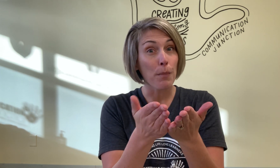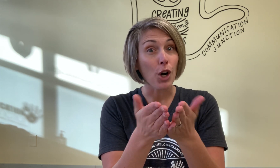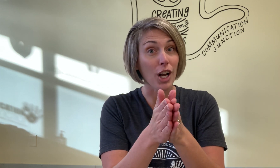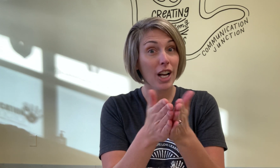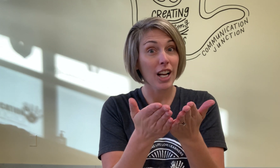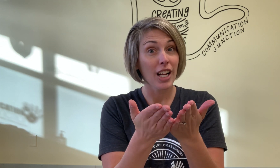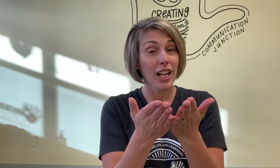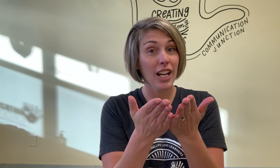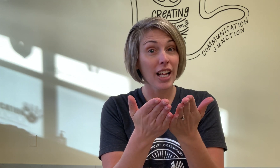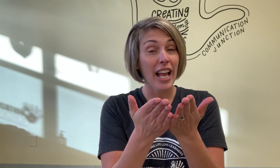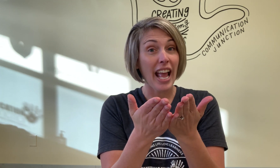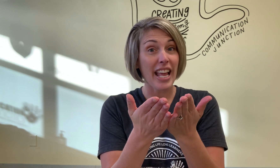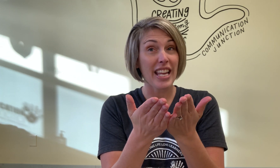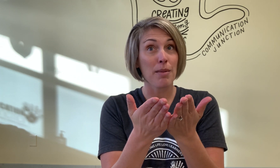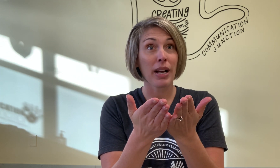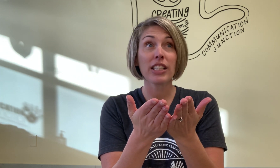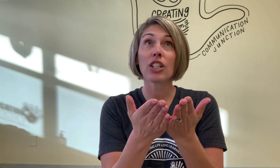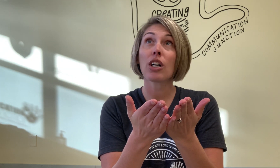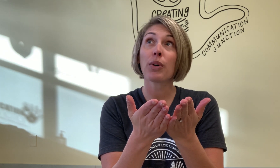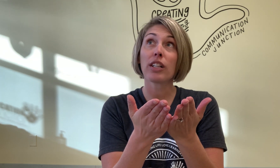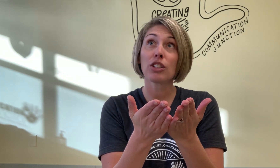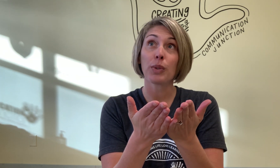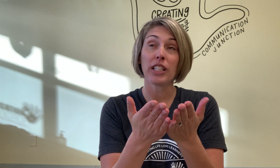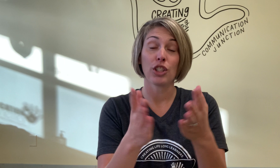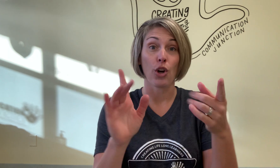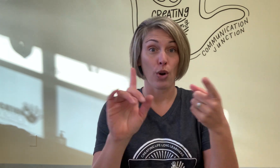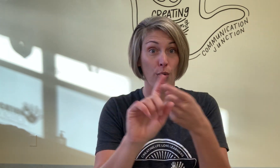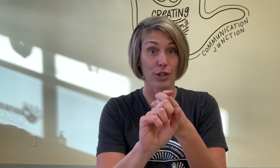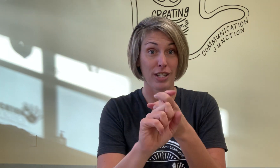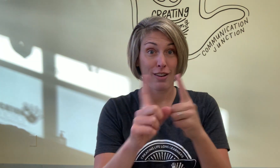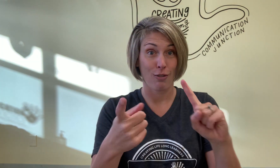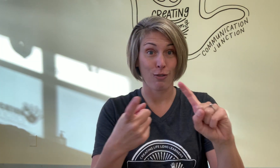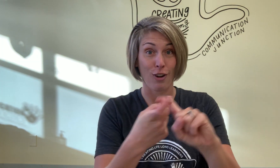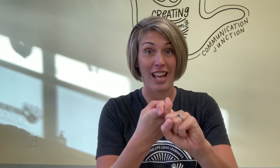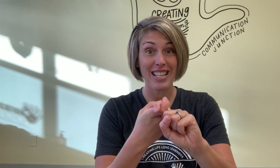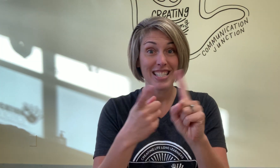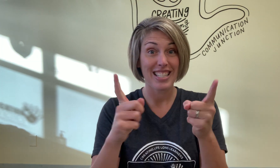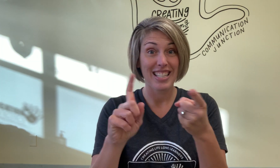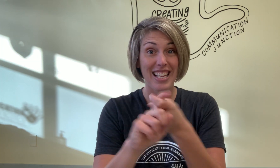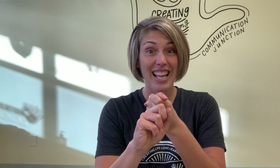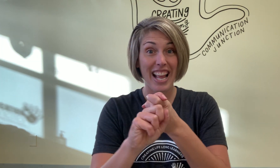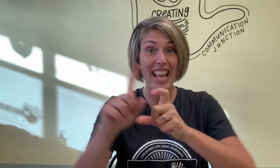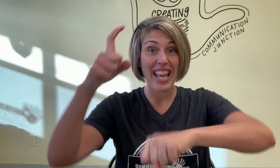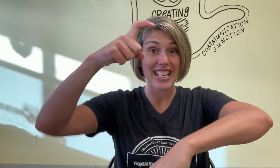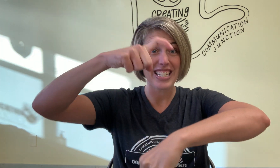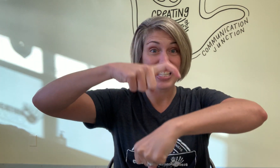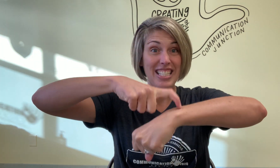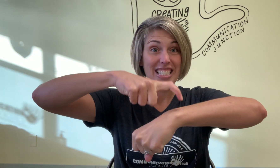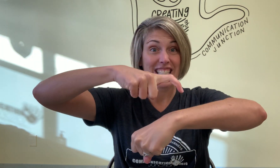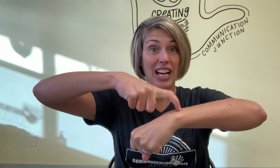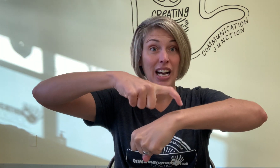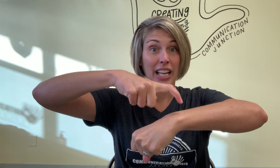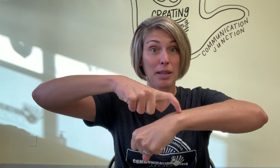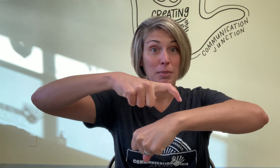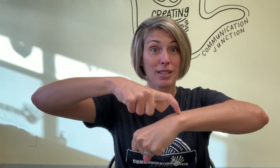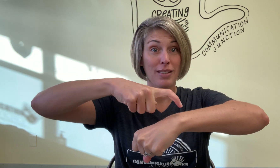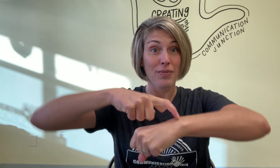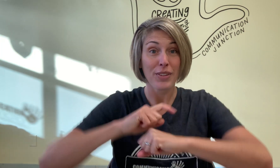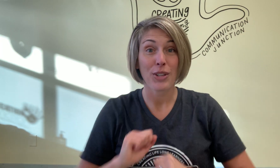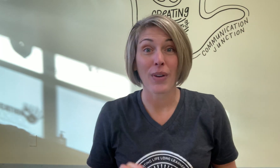book. And in my song, what else do we need to know? Oh, our sign for friend and time. You ready?